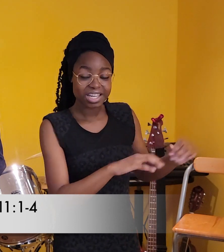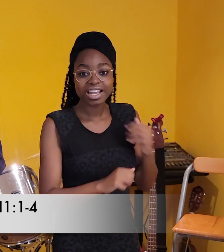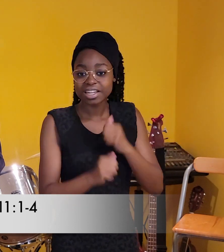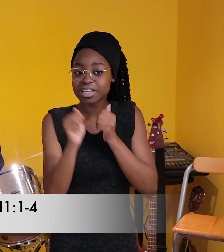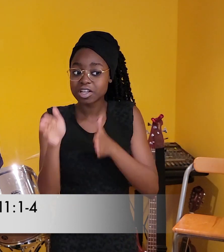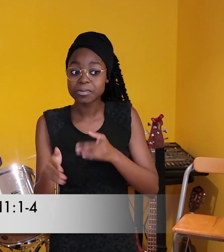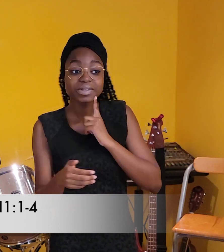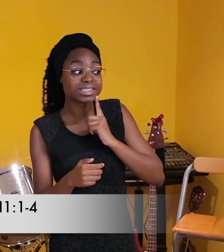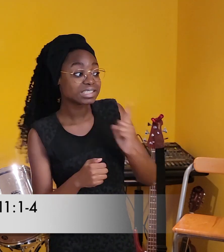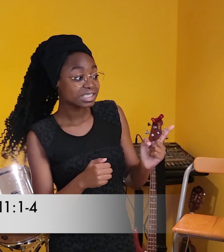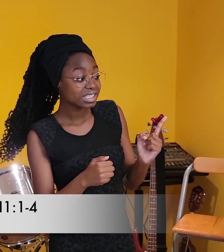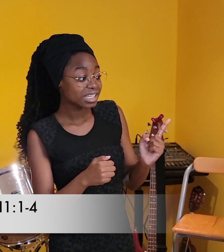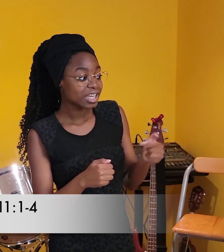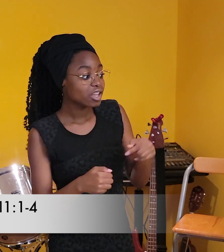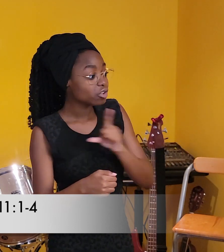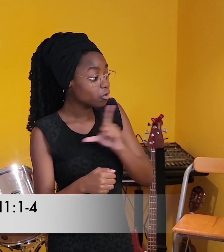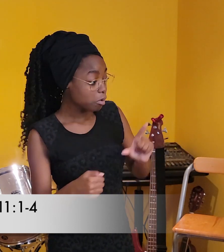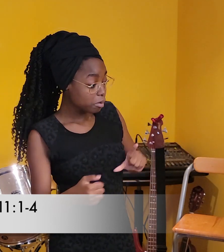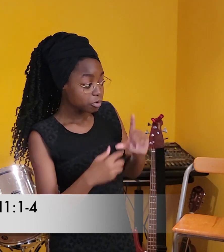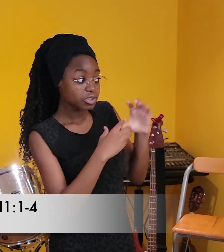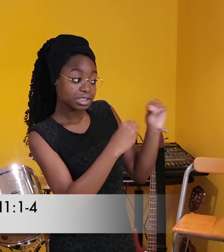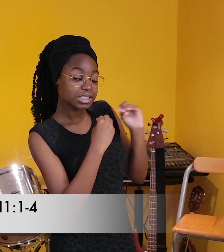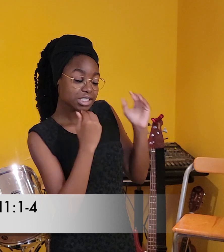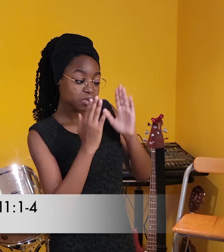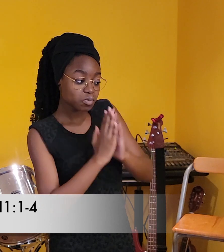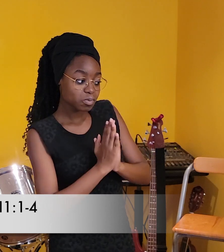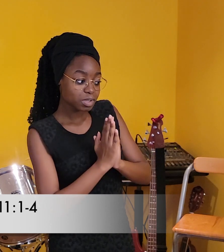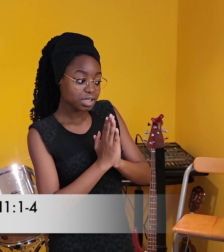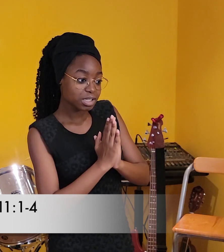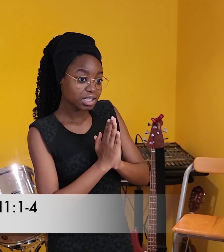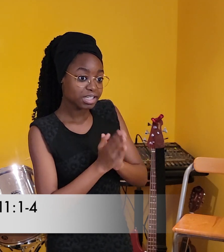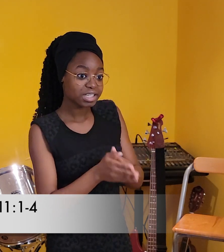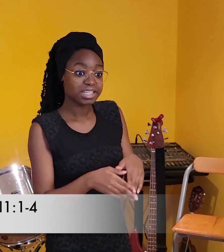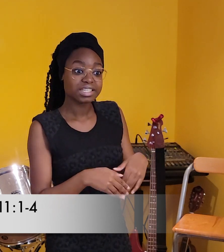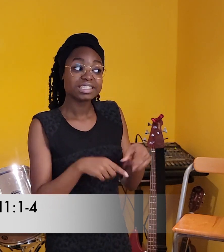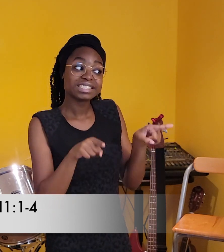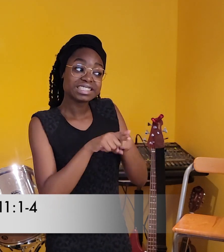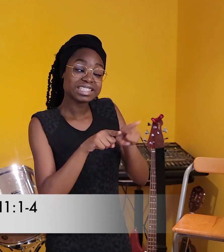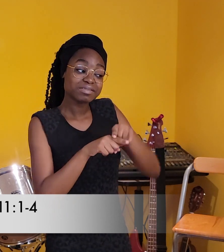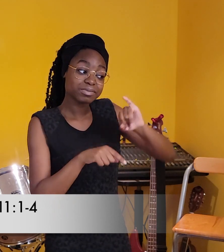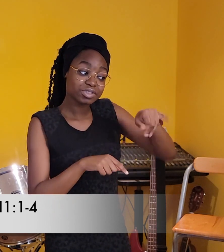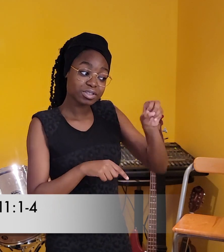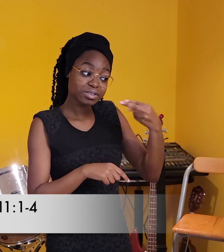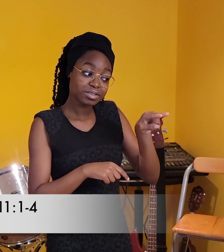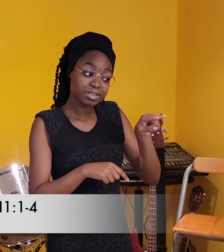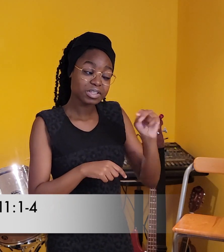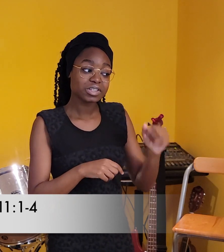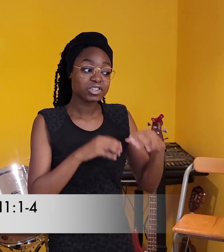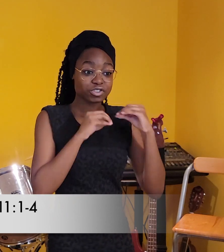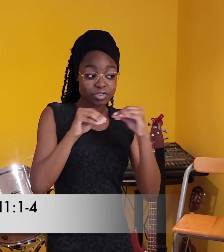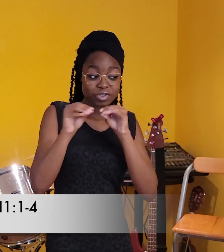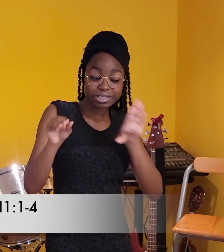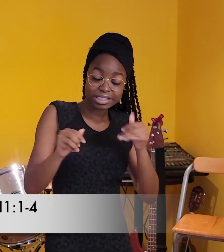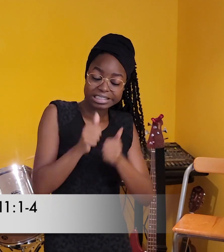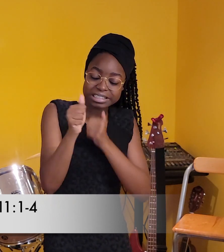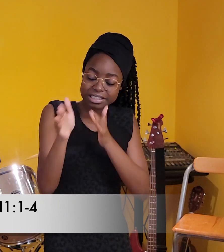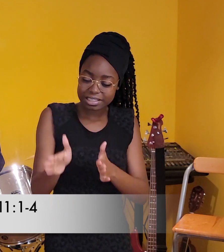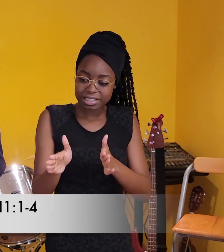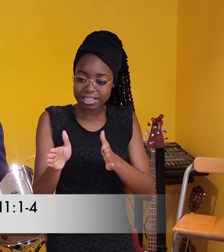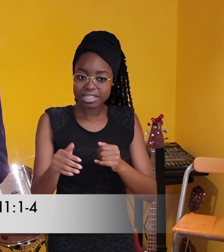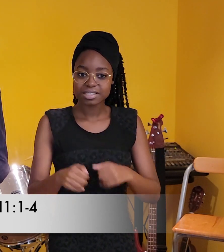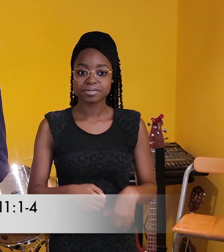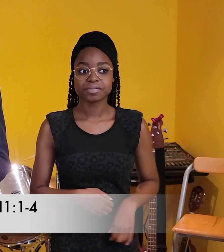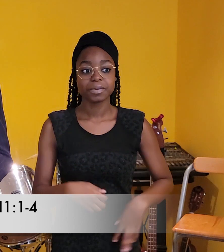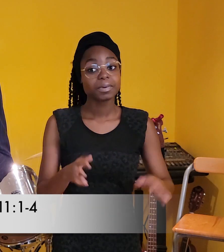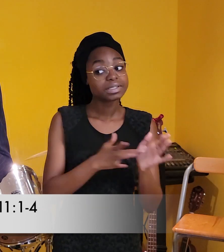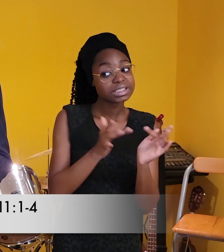of his disciples said unto him, Lord, teach us to pray, as John also taught his disciples. Verse